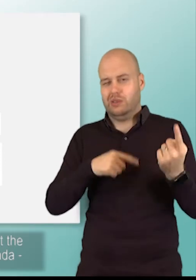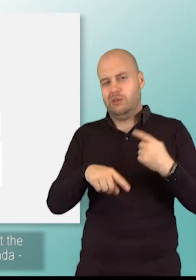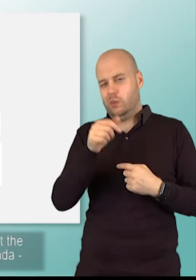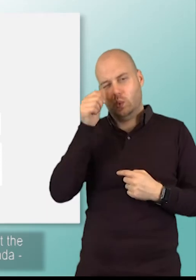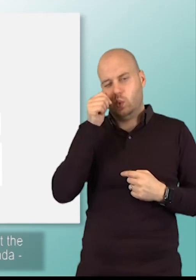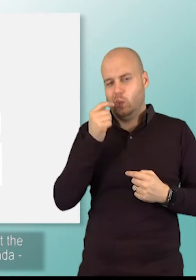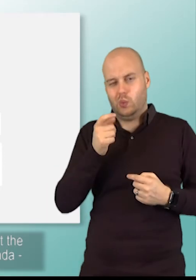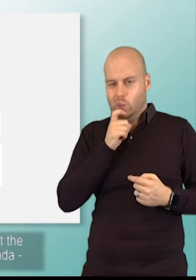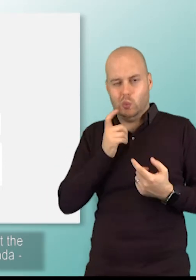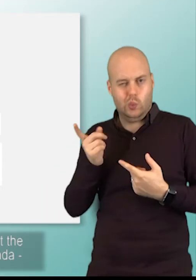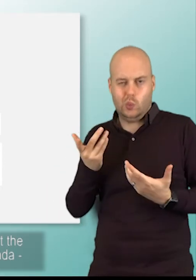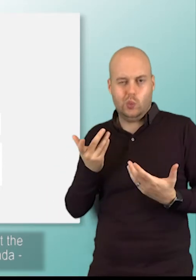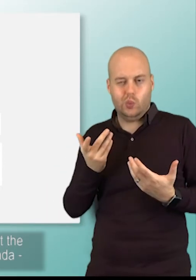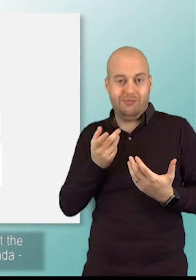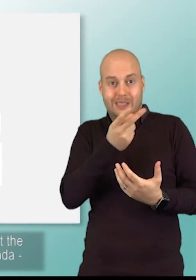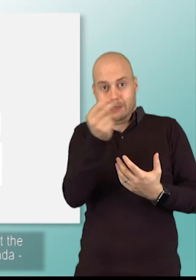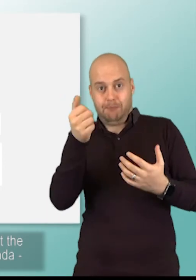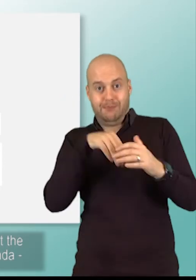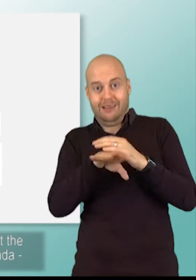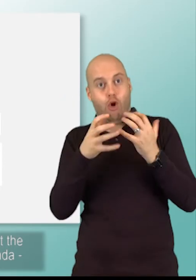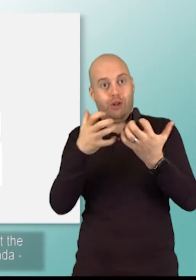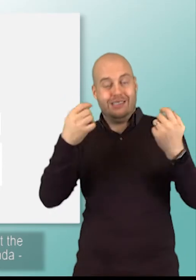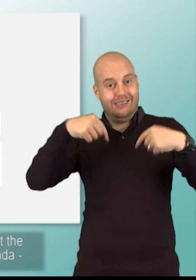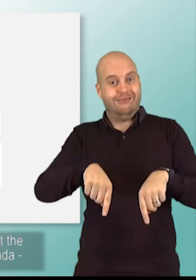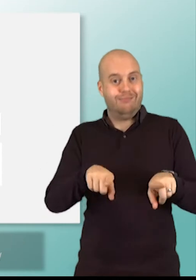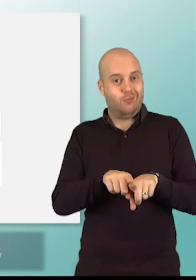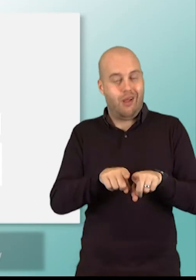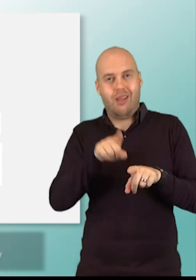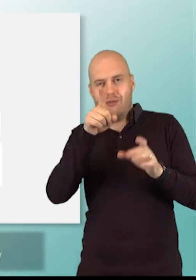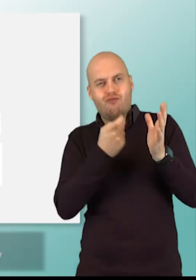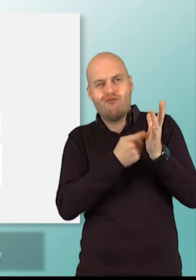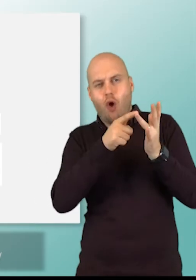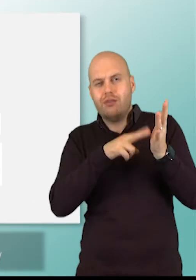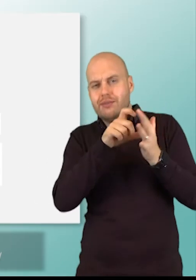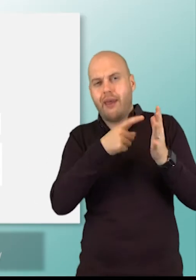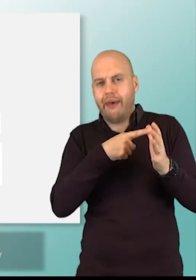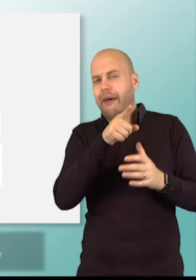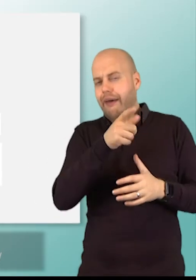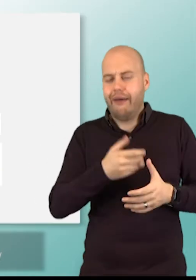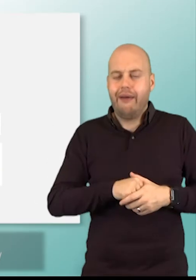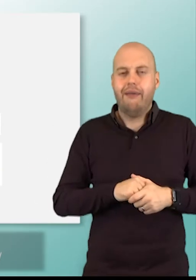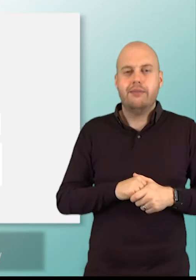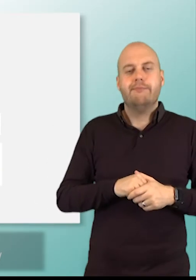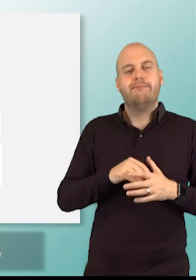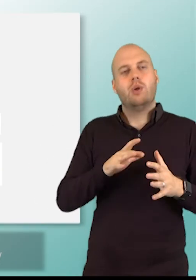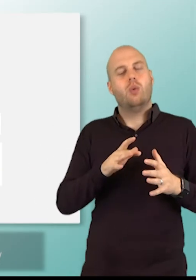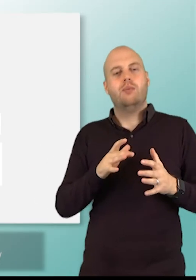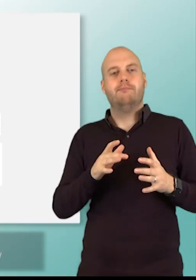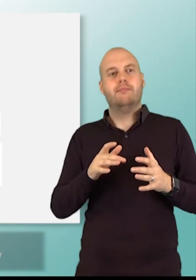some at the back of the room there. Nice to see Tracy and Rhonda. They're not always kind of together.